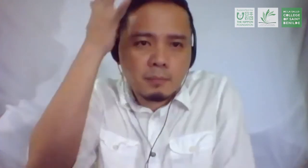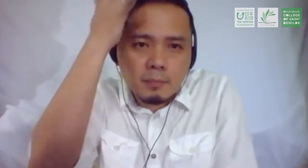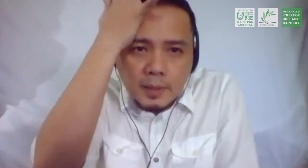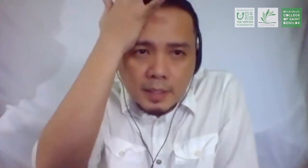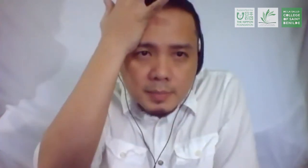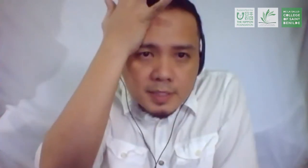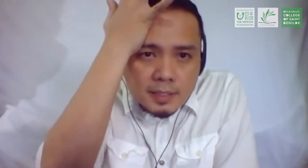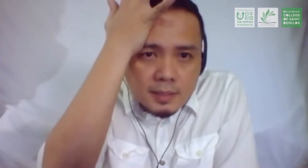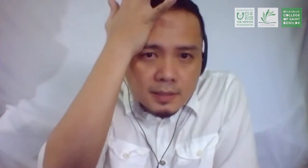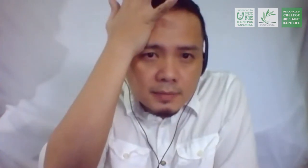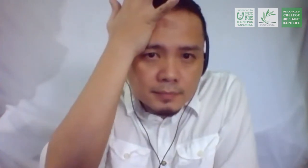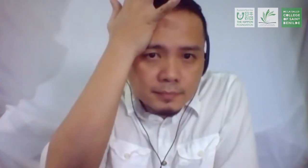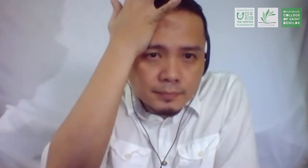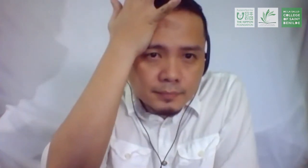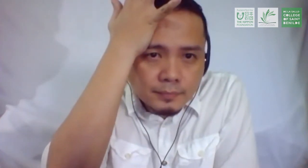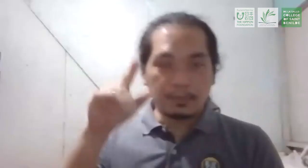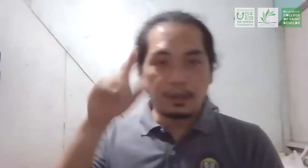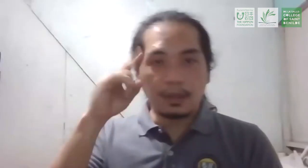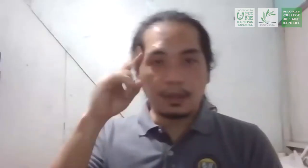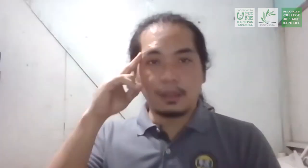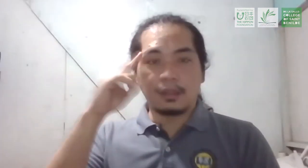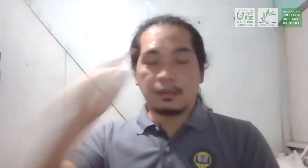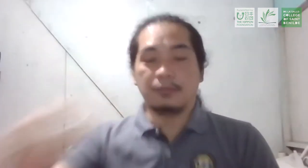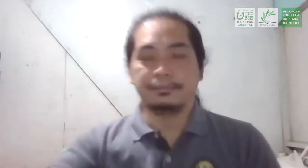So, Peeps. yeah.